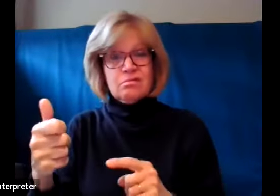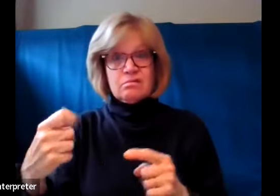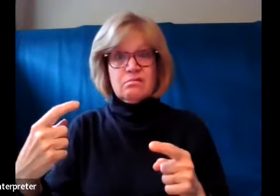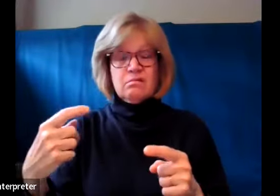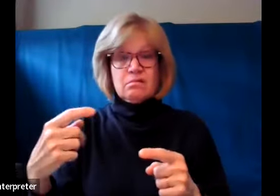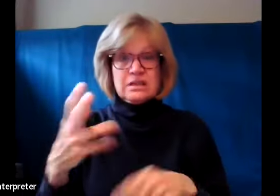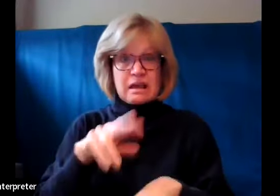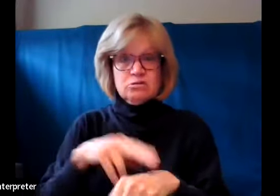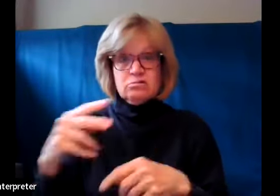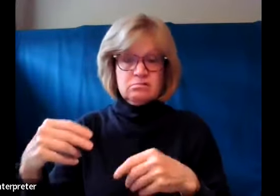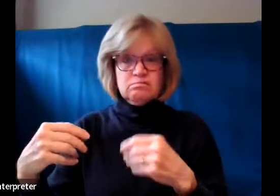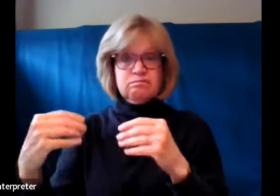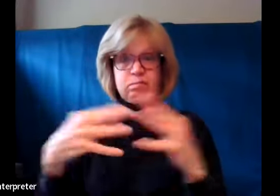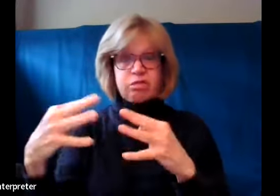place.